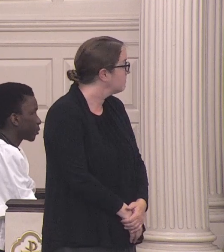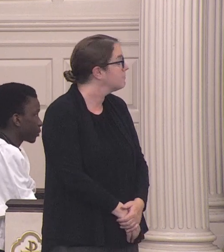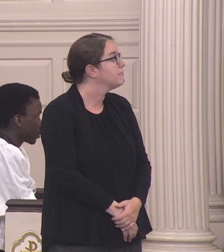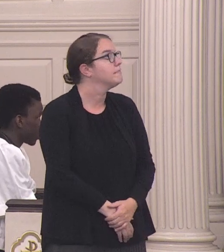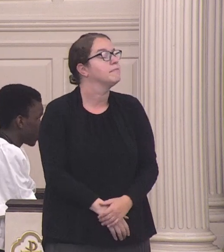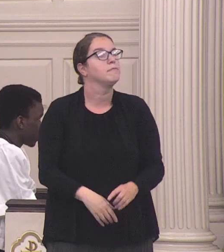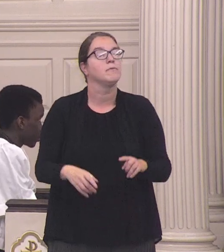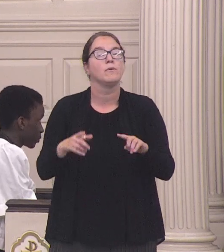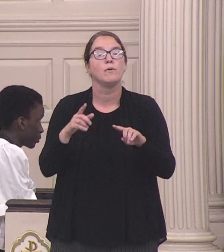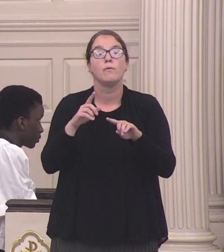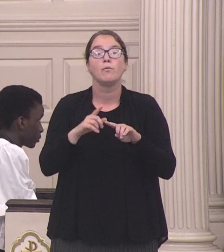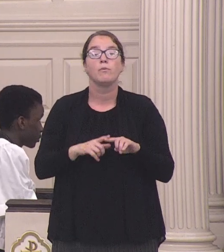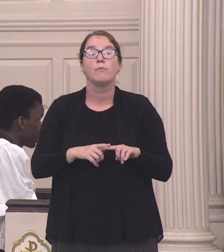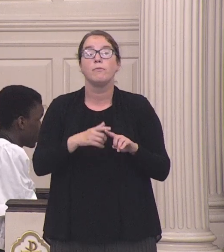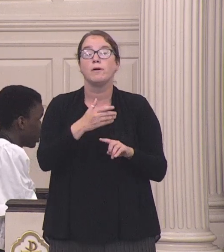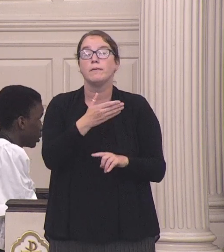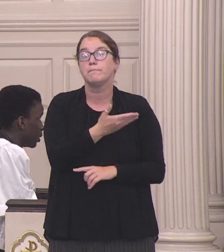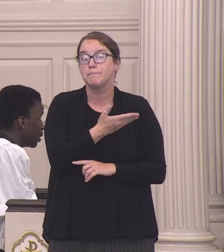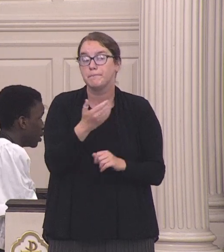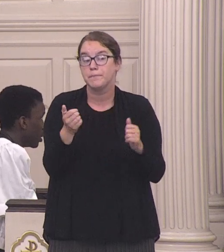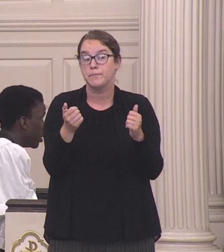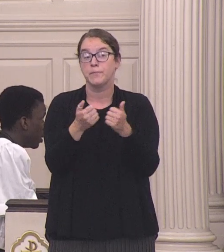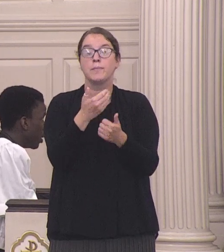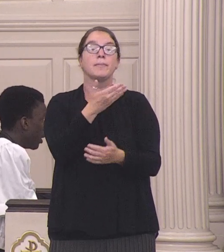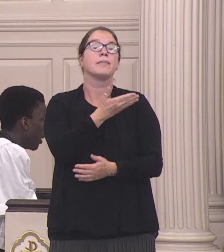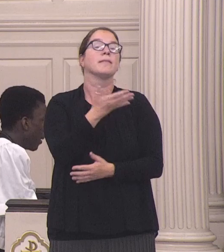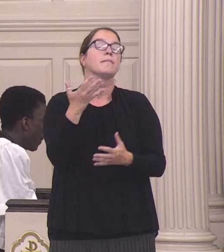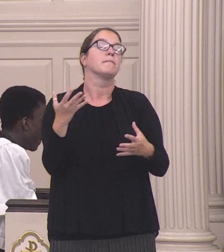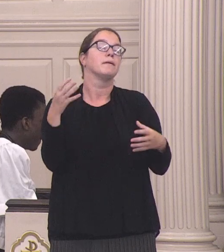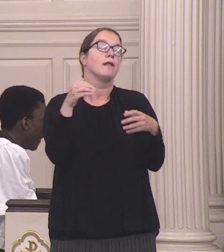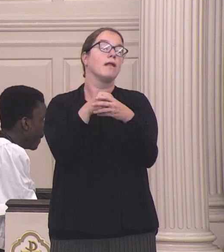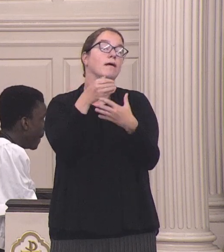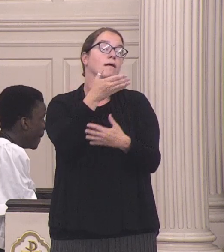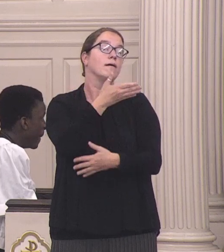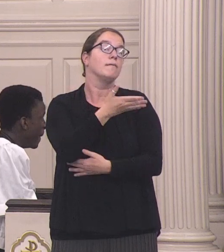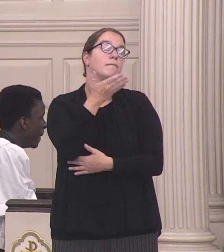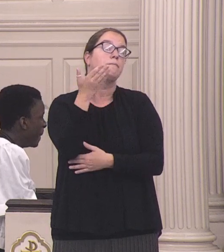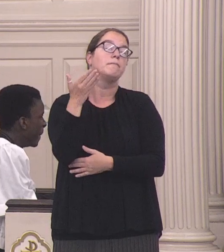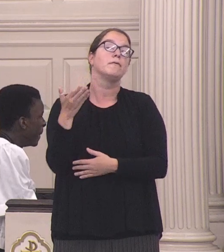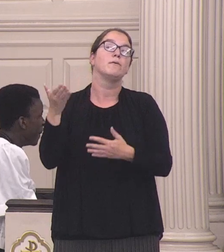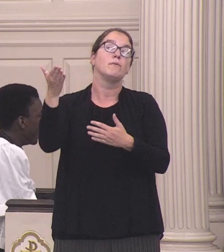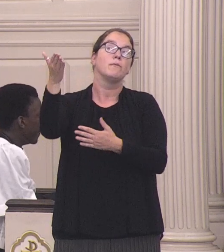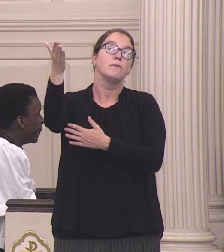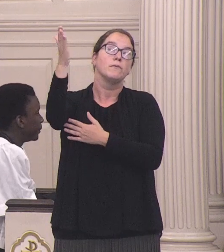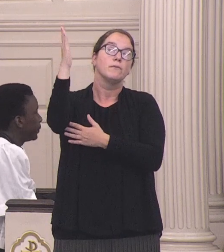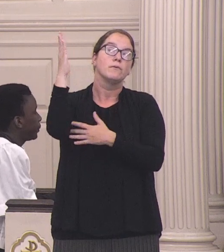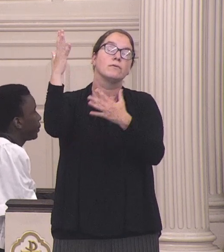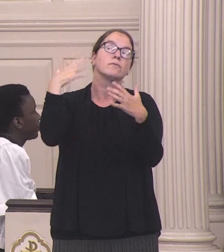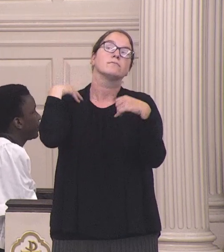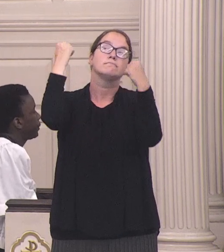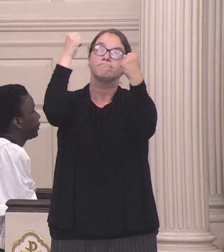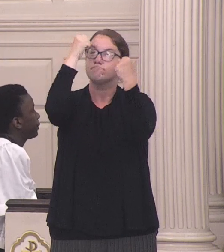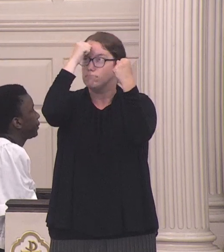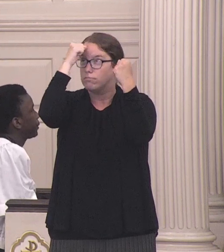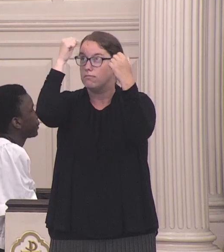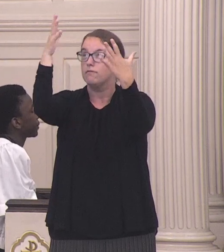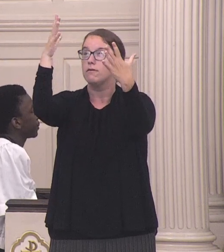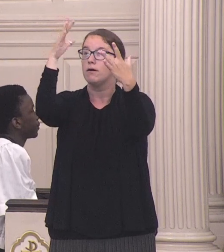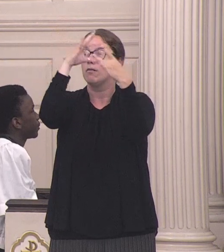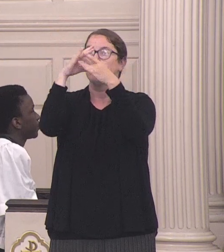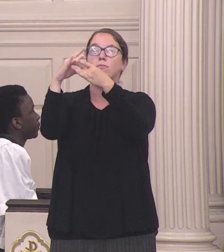Through him and with him and in him, O God, almighty Father, in the unity of